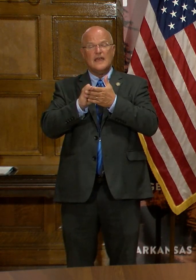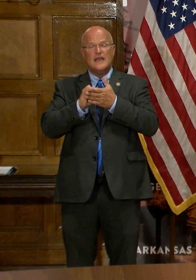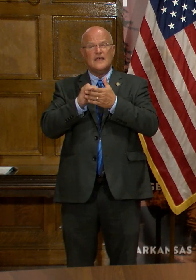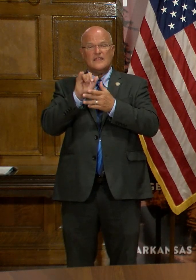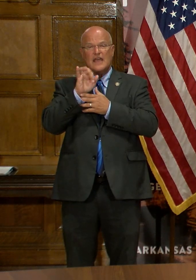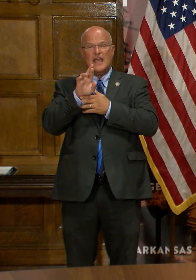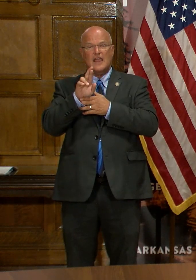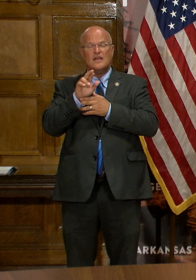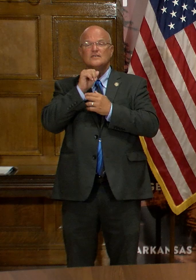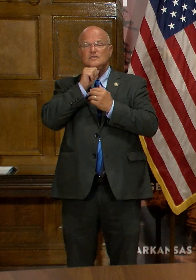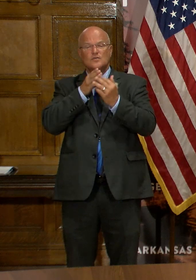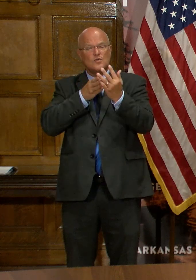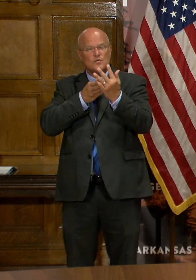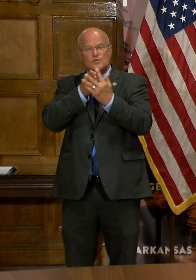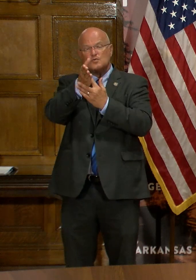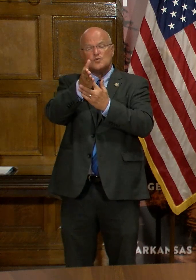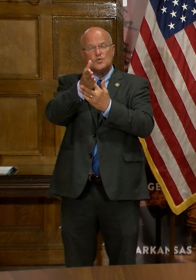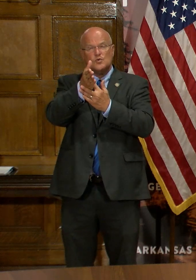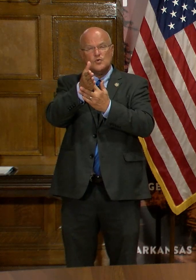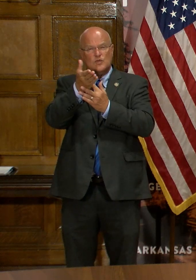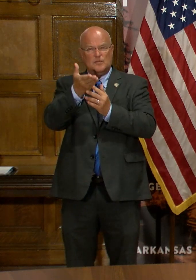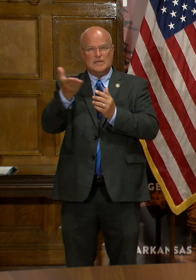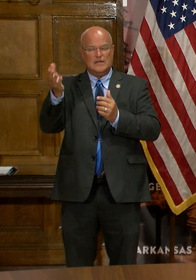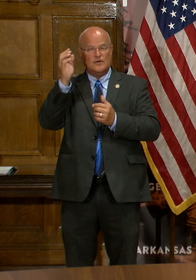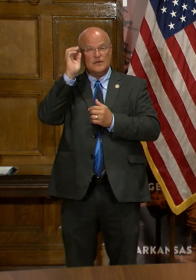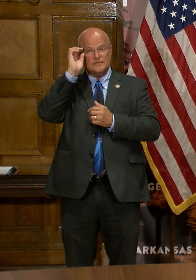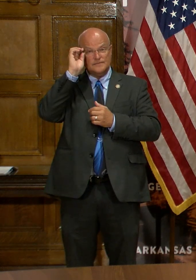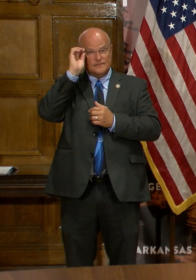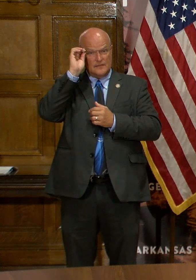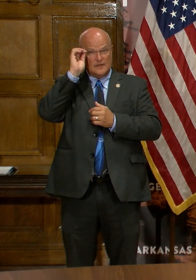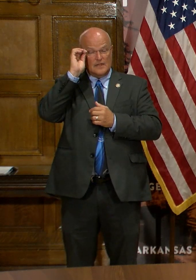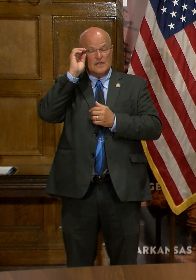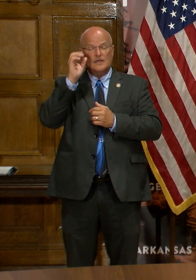of air don't make their way through the material.